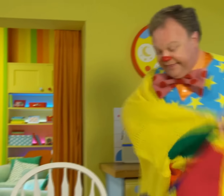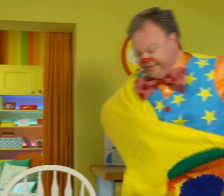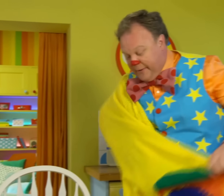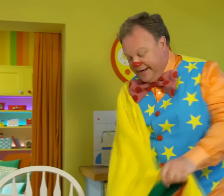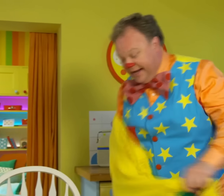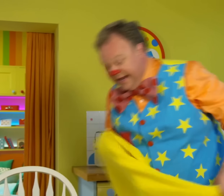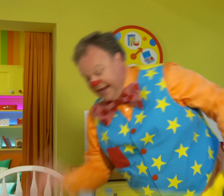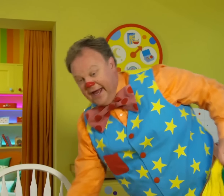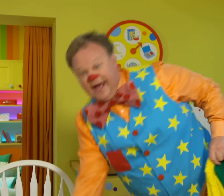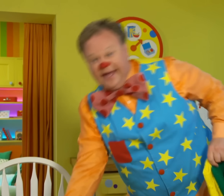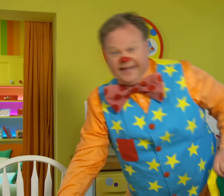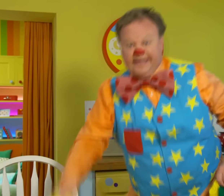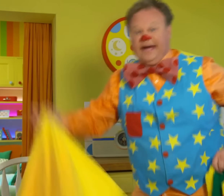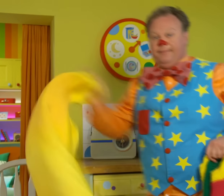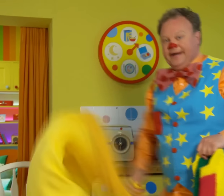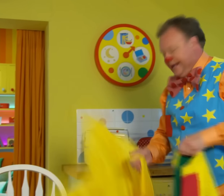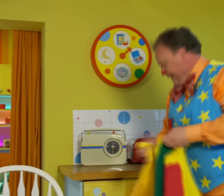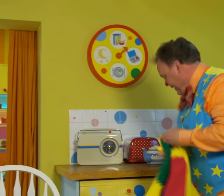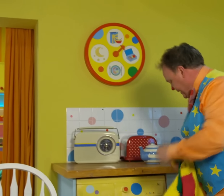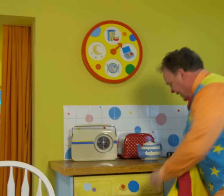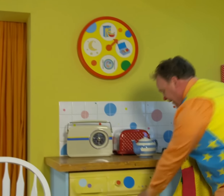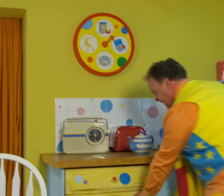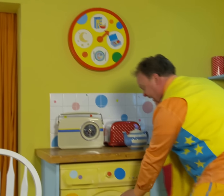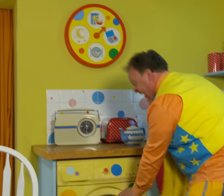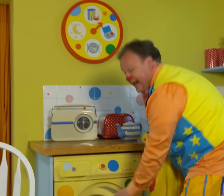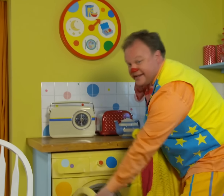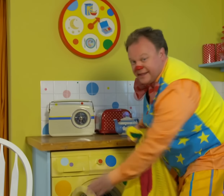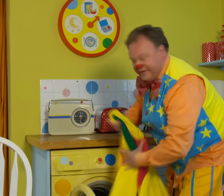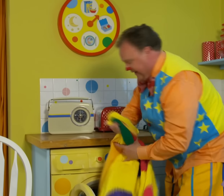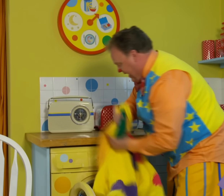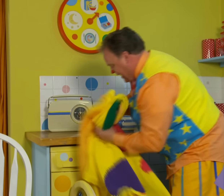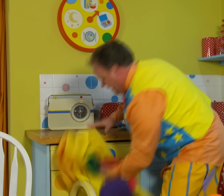This one. Yep. Into the machine.